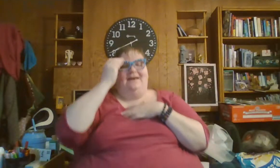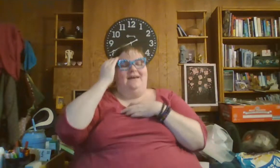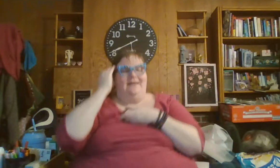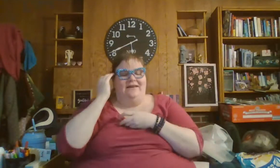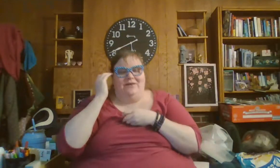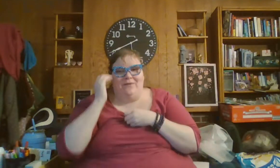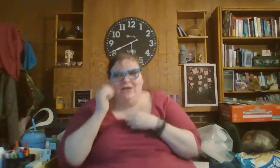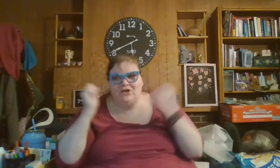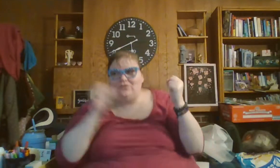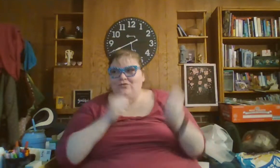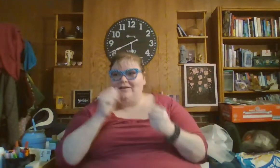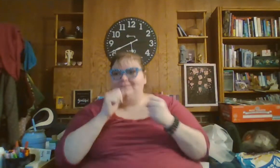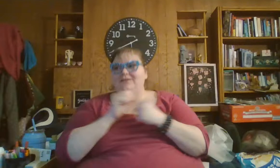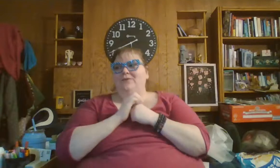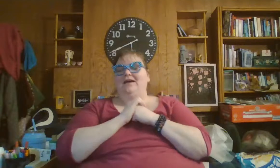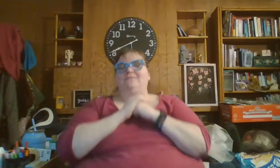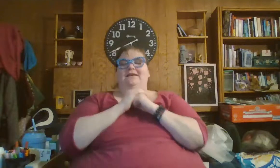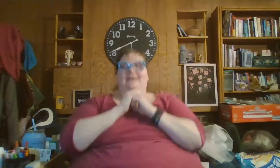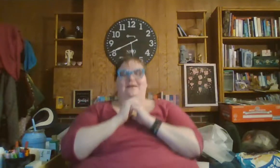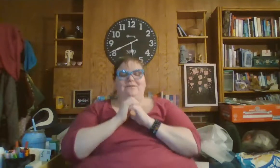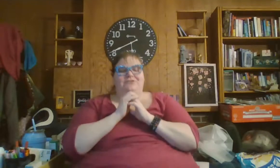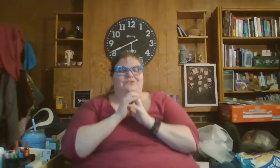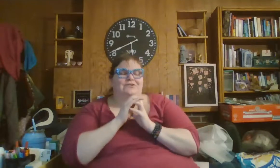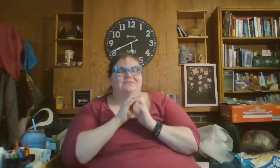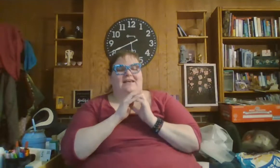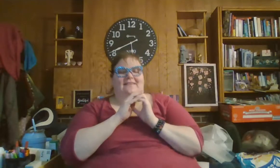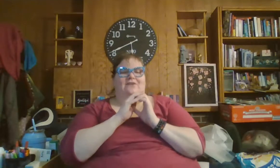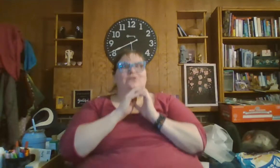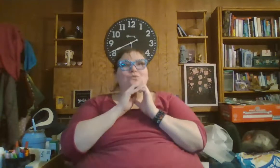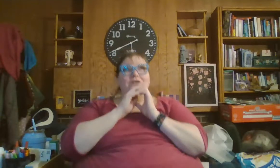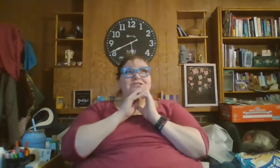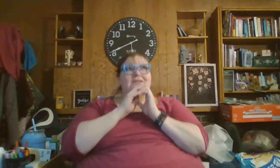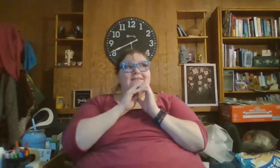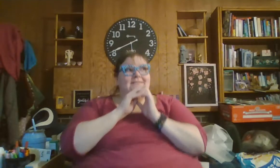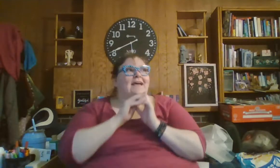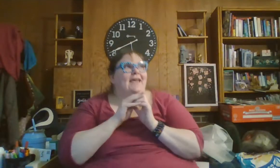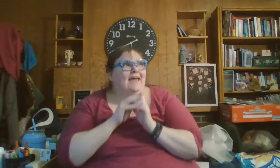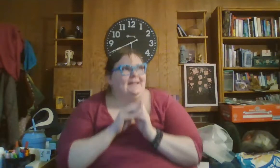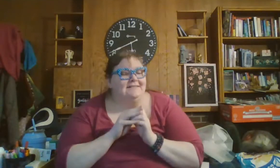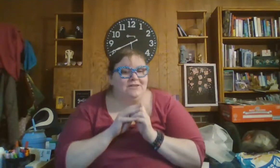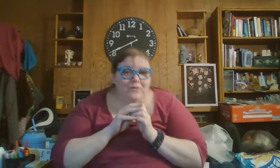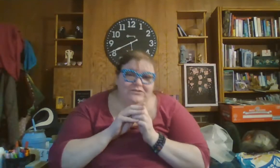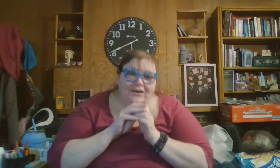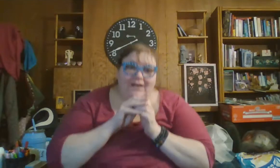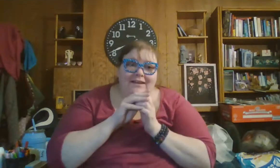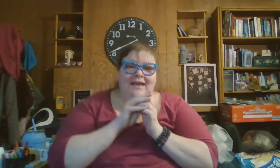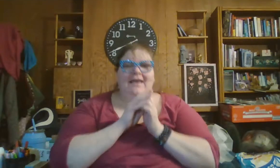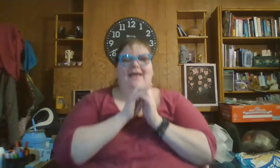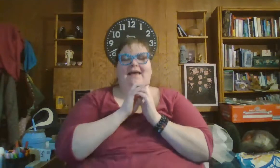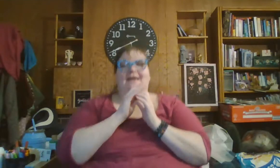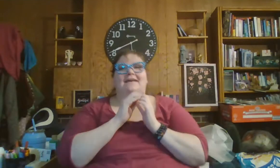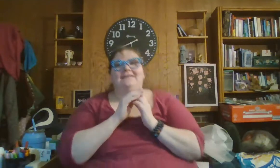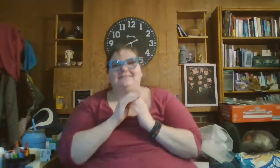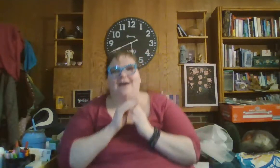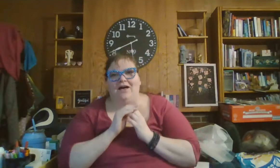I am crafting away, making handmade journals, and they are gorgeous and so much fun. And